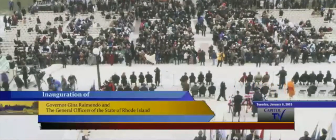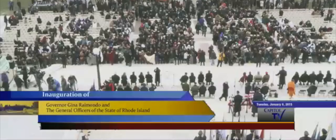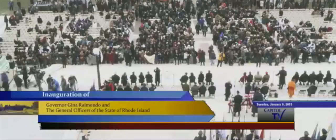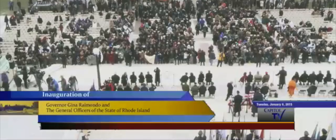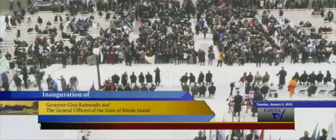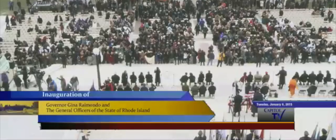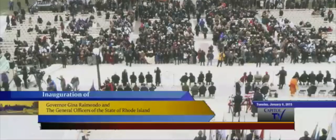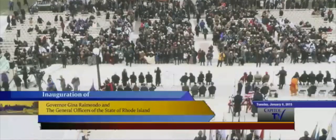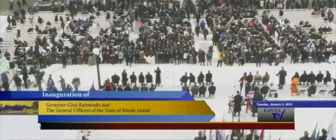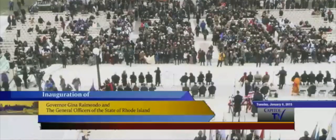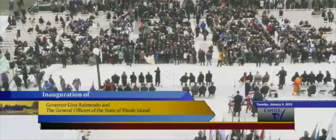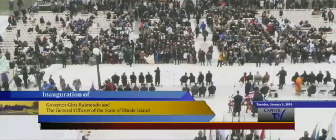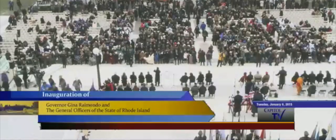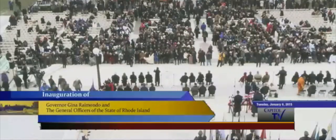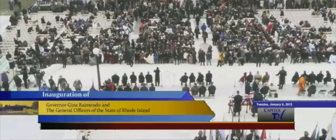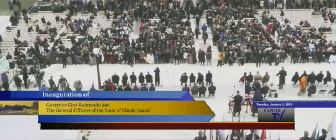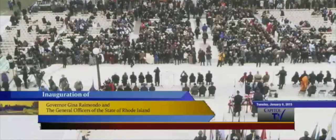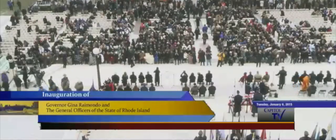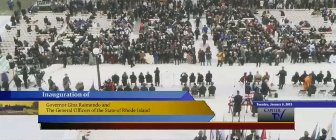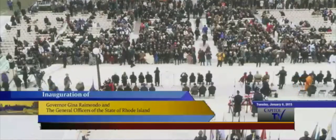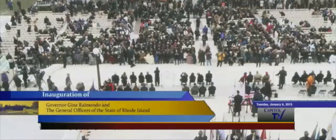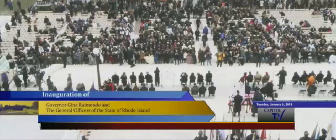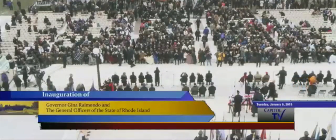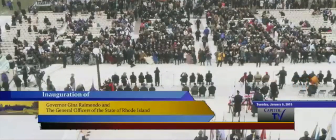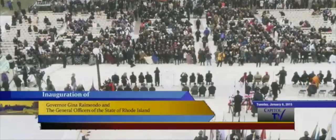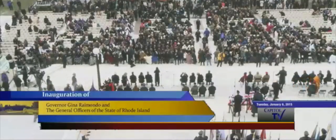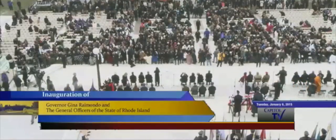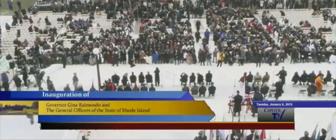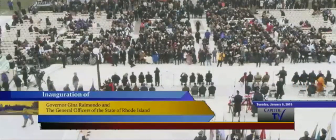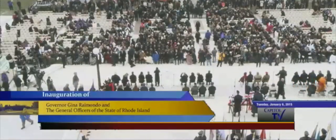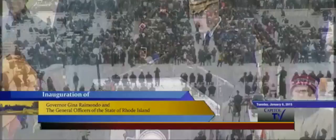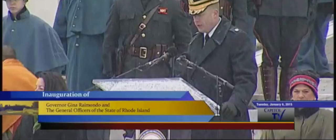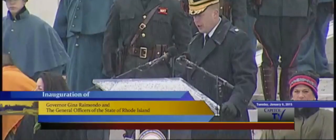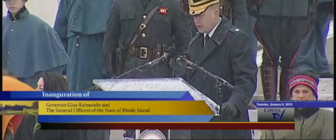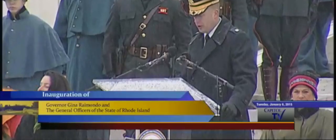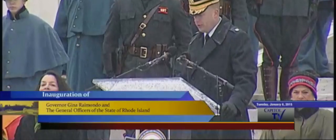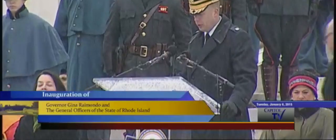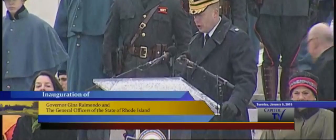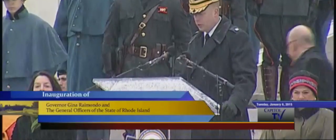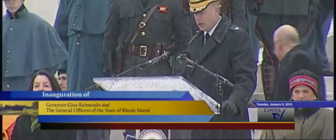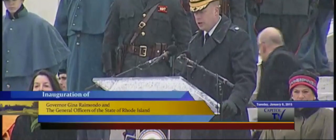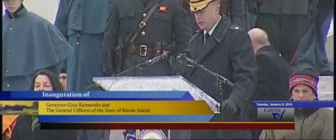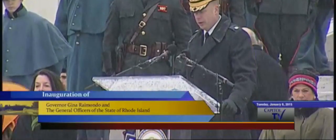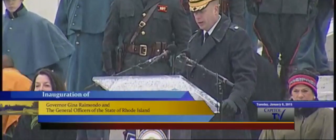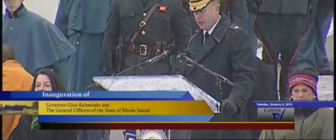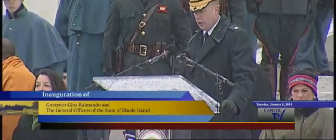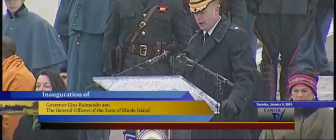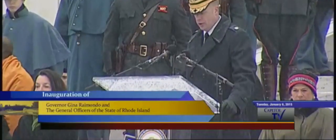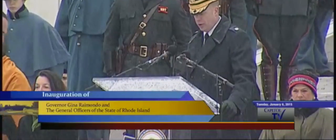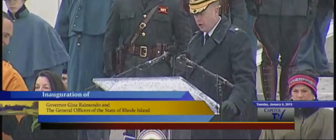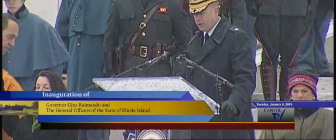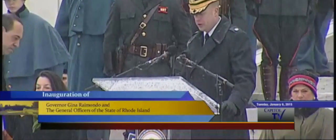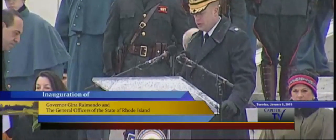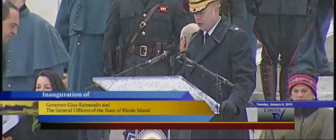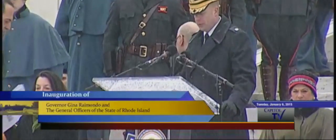I now call upon the Honorable A. Ralph Mollis, Secretary of State, to call to order the convocation for the inauguration of the Governor and